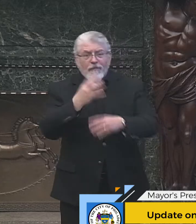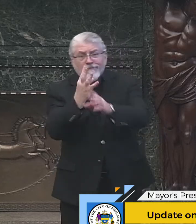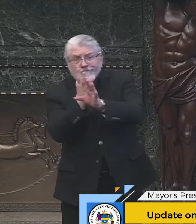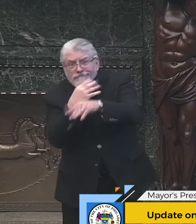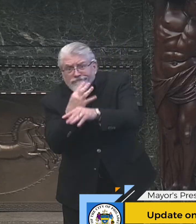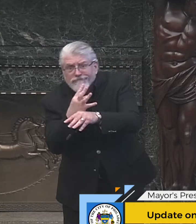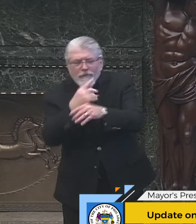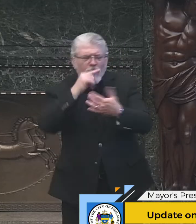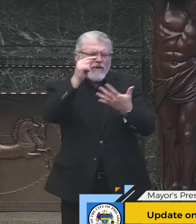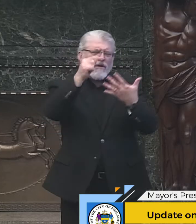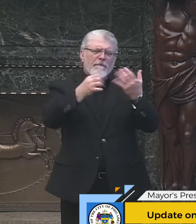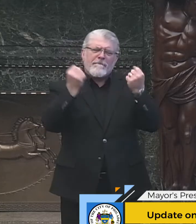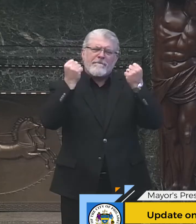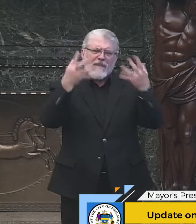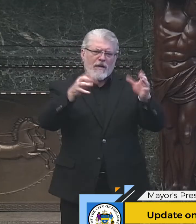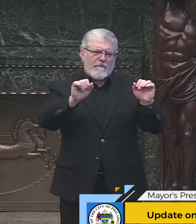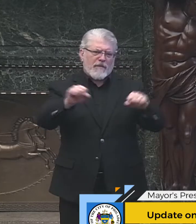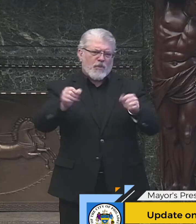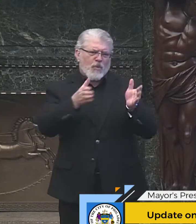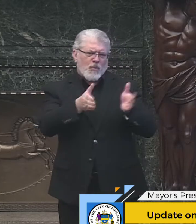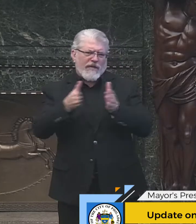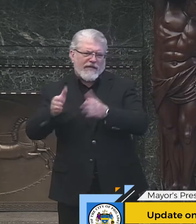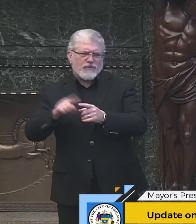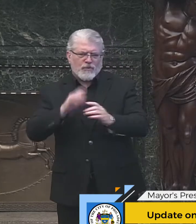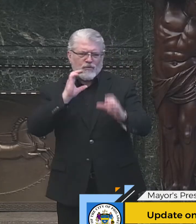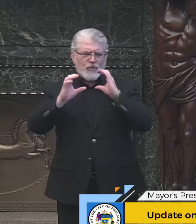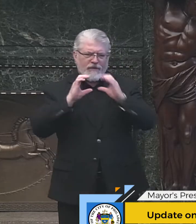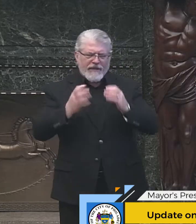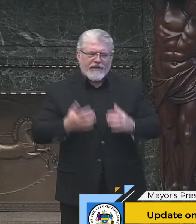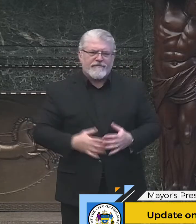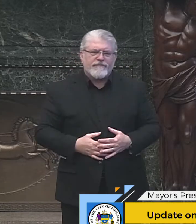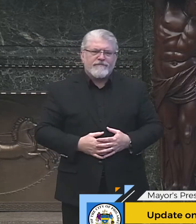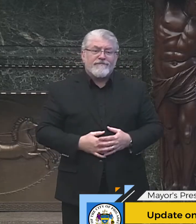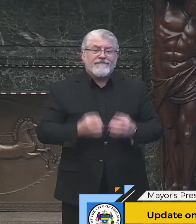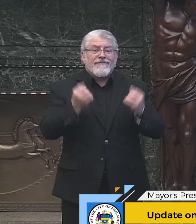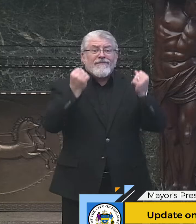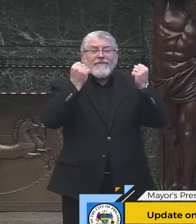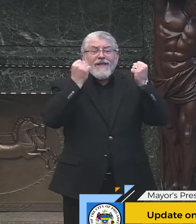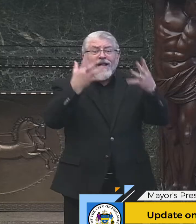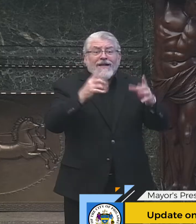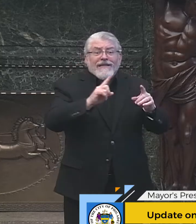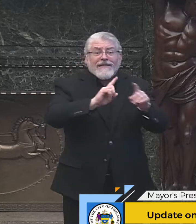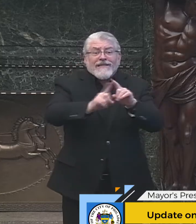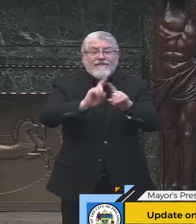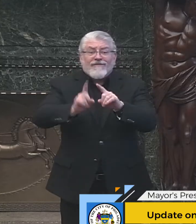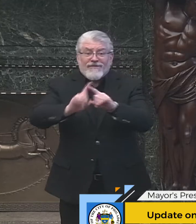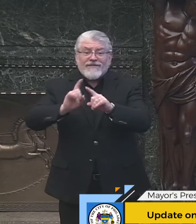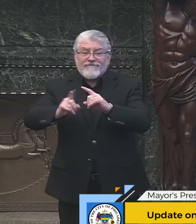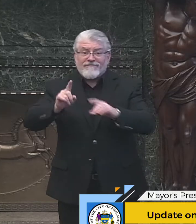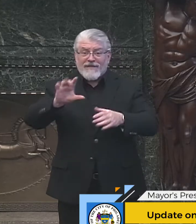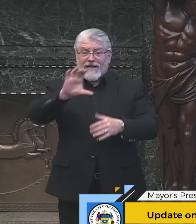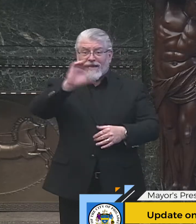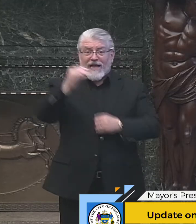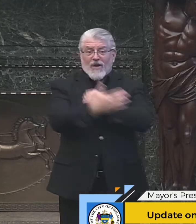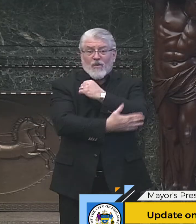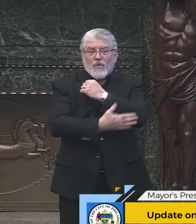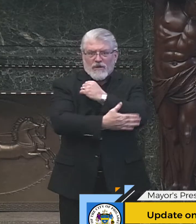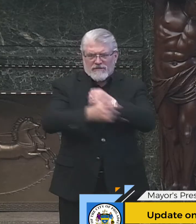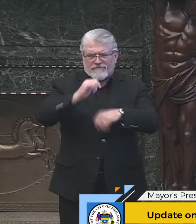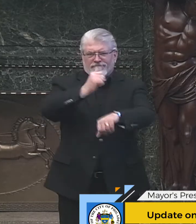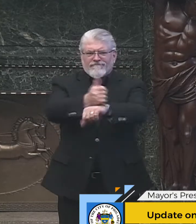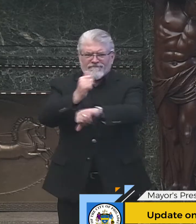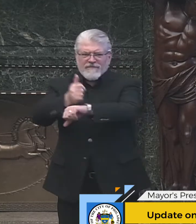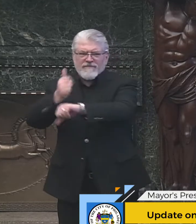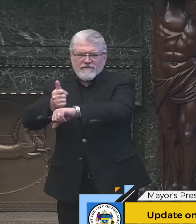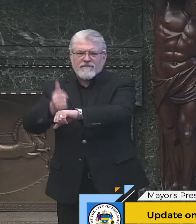health care providers in the city have testing sites available. We had 20 that were in operation yesterday. They did approximately 1,700 test